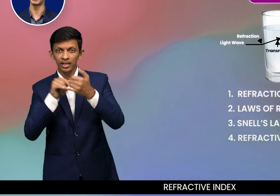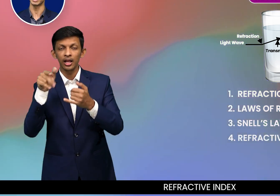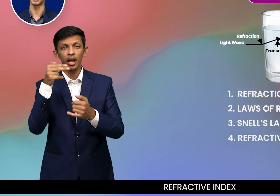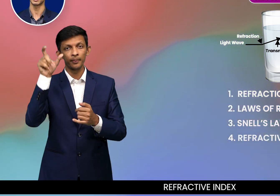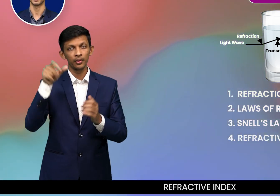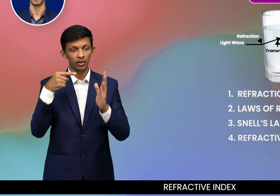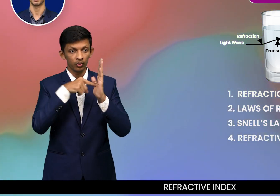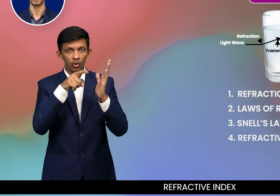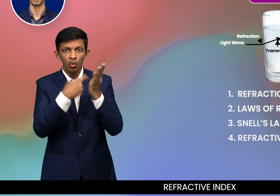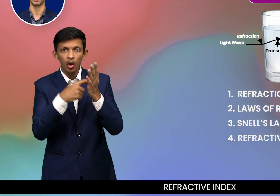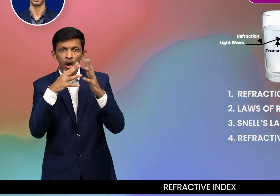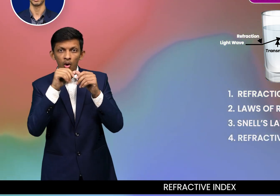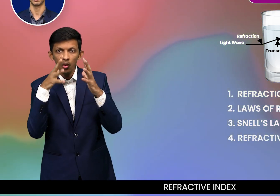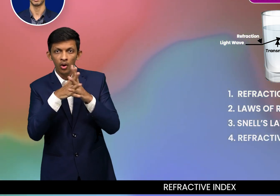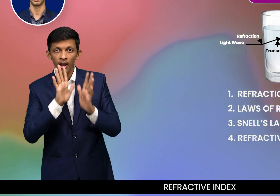refractive index,